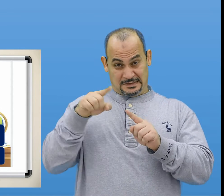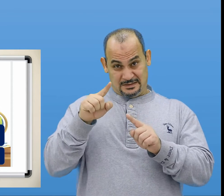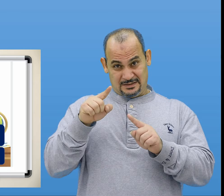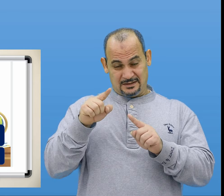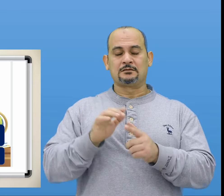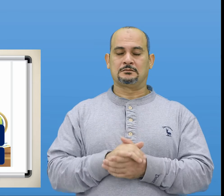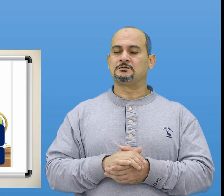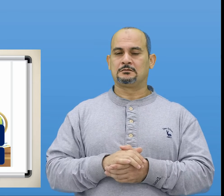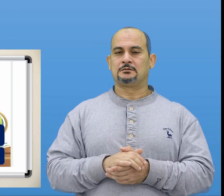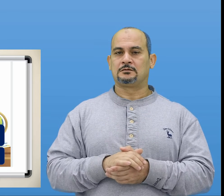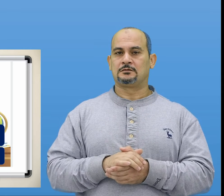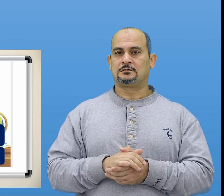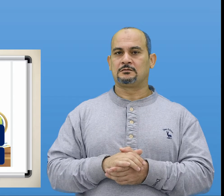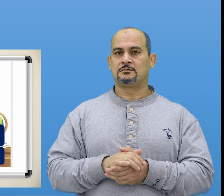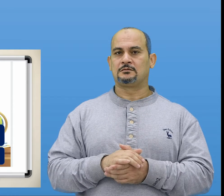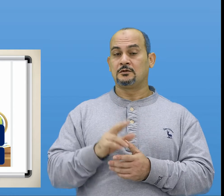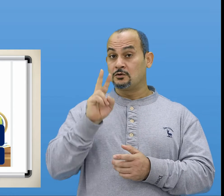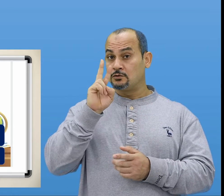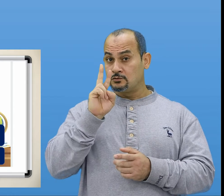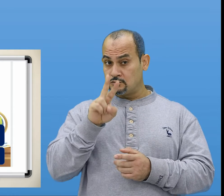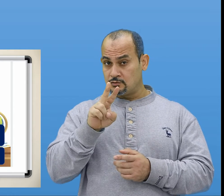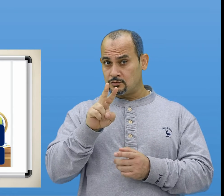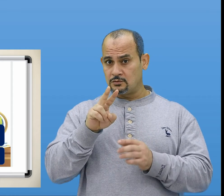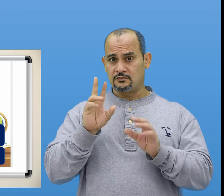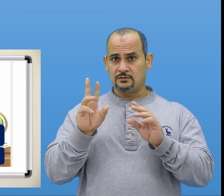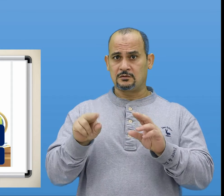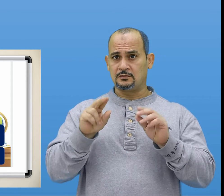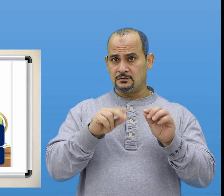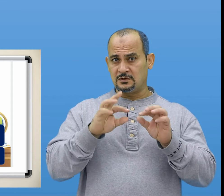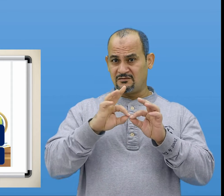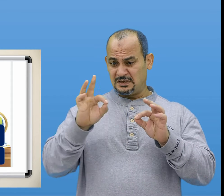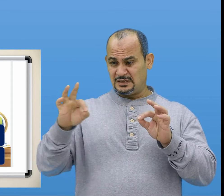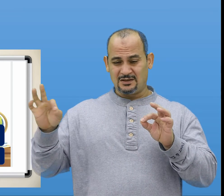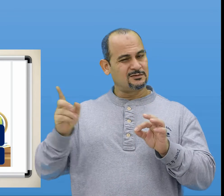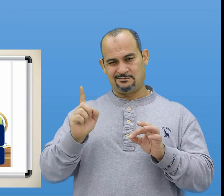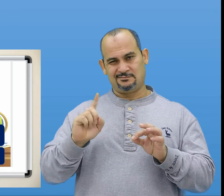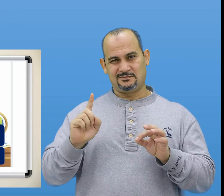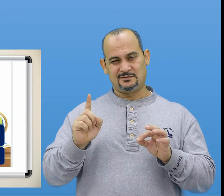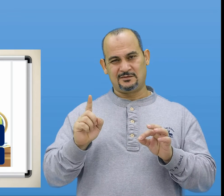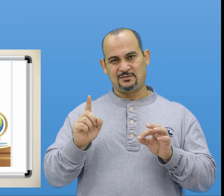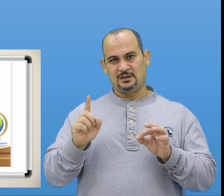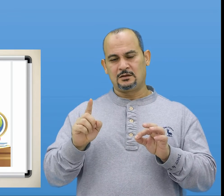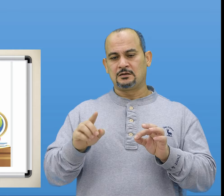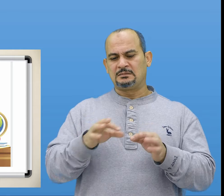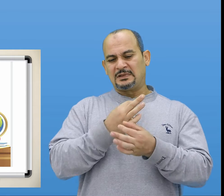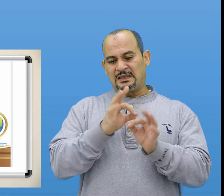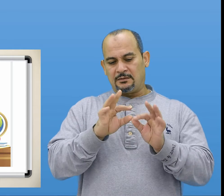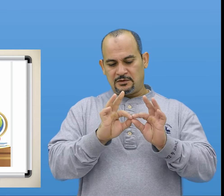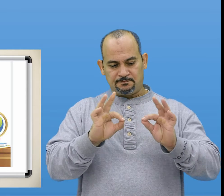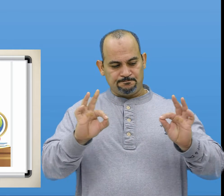man who travels from one place to another. So a nomad is the traveler from one place to another. Next, we have